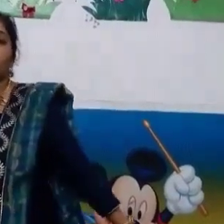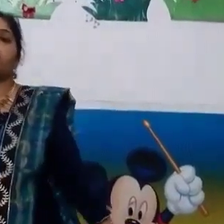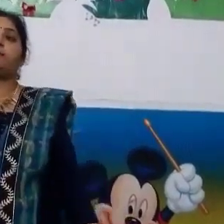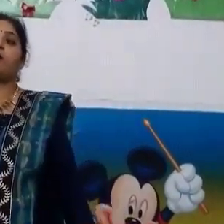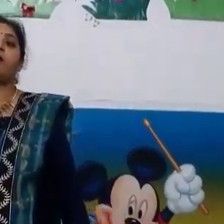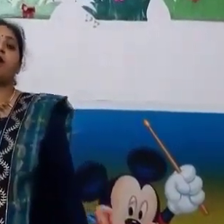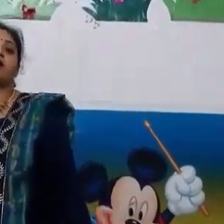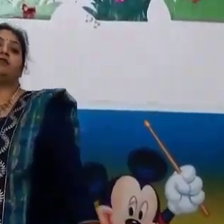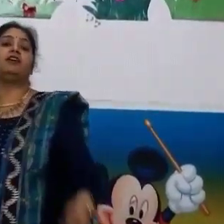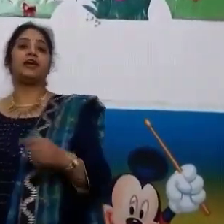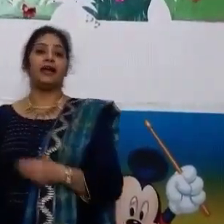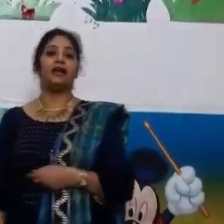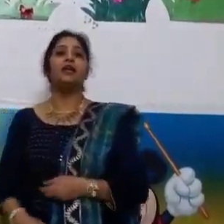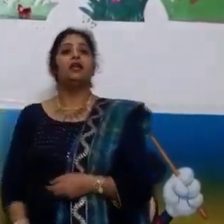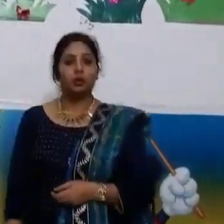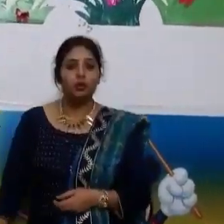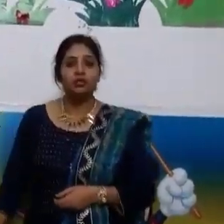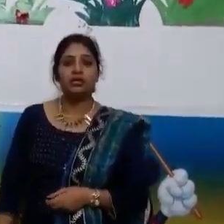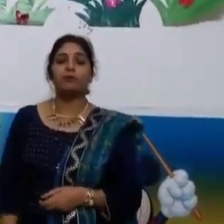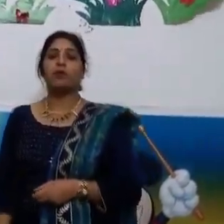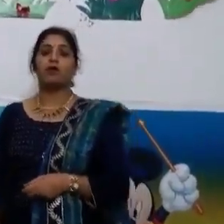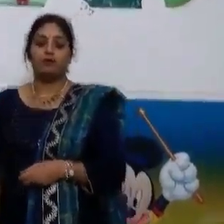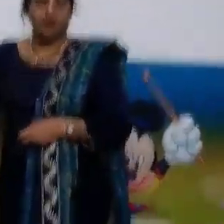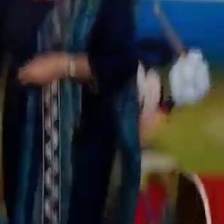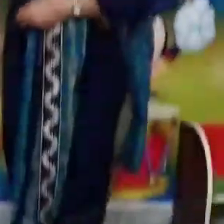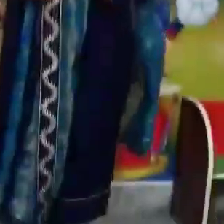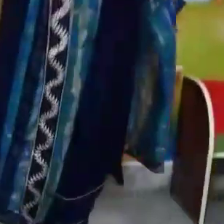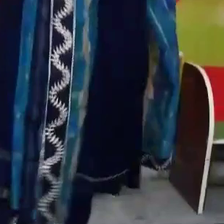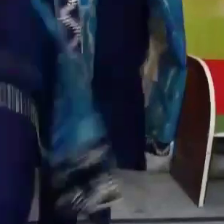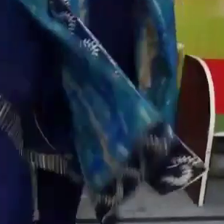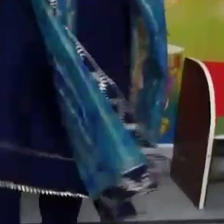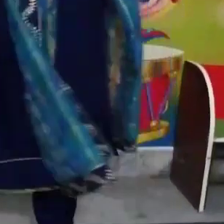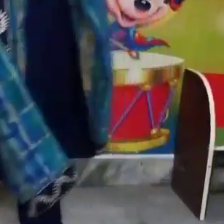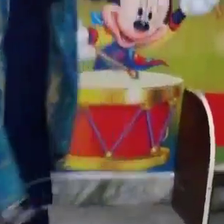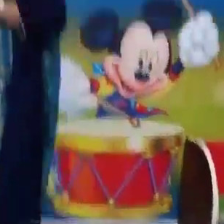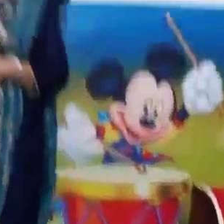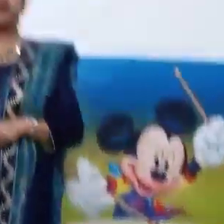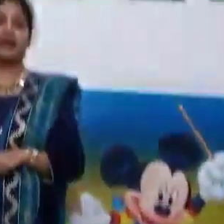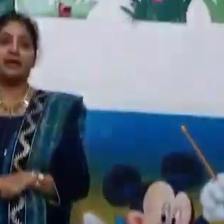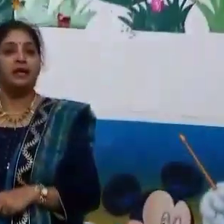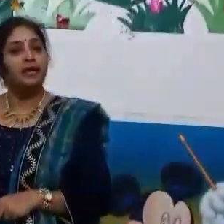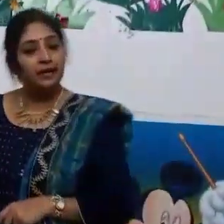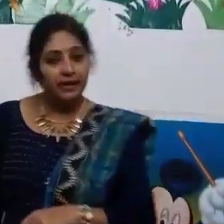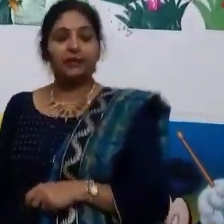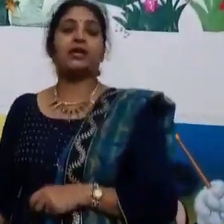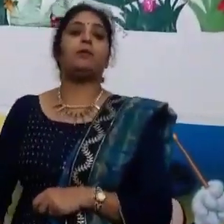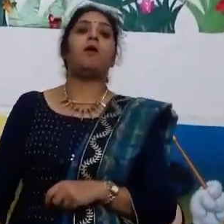the ball. We can throw the ball. We can kick the ball. We can kick the